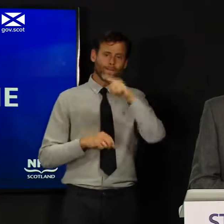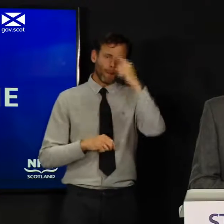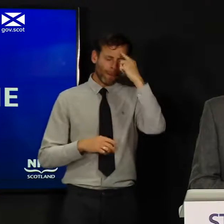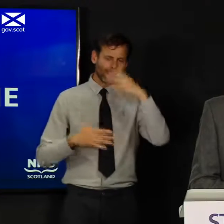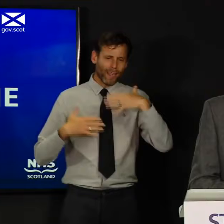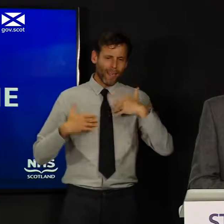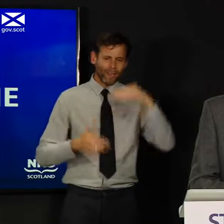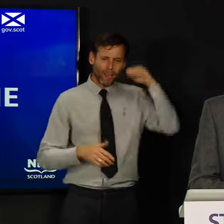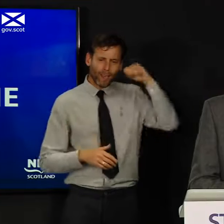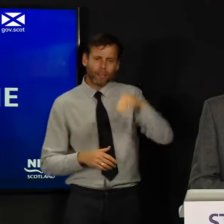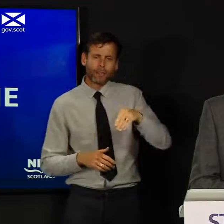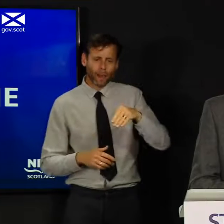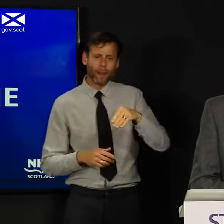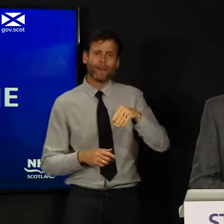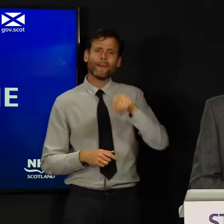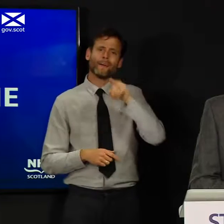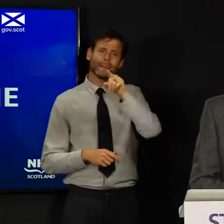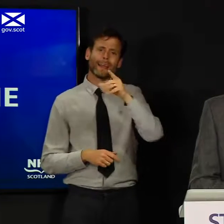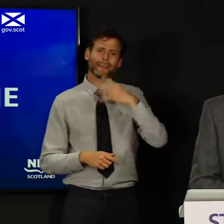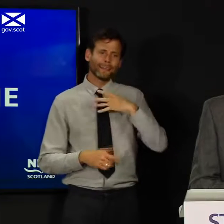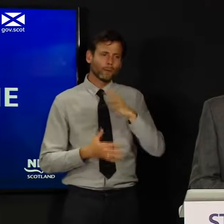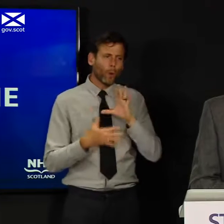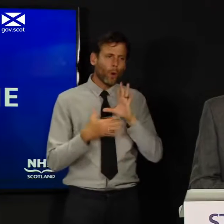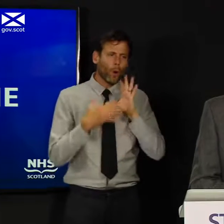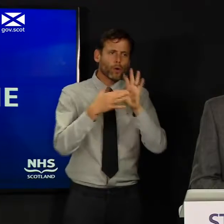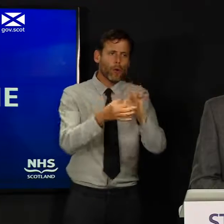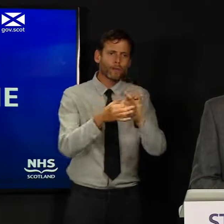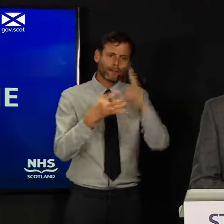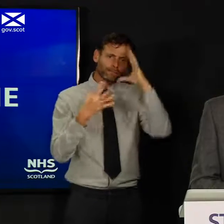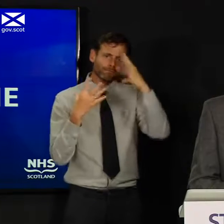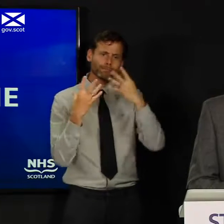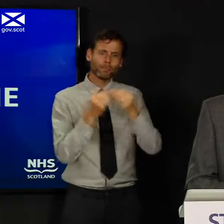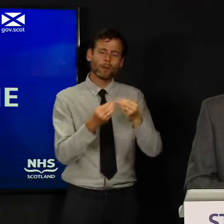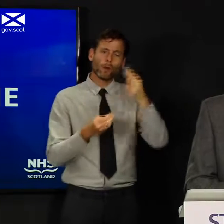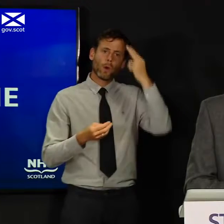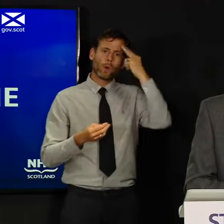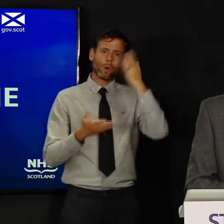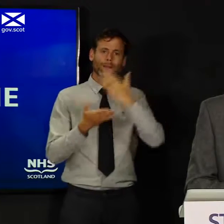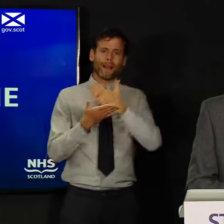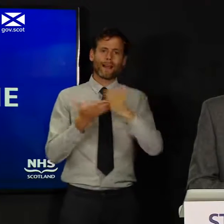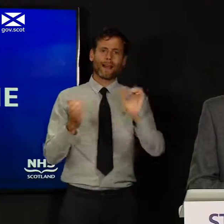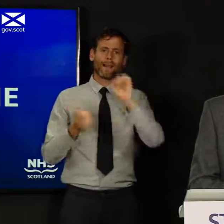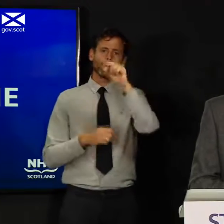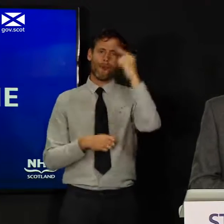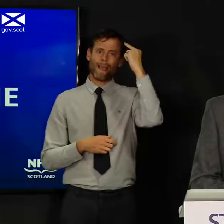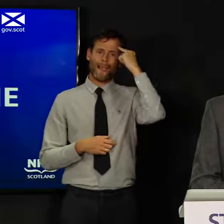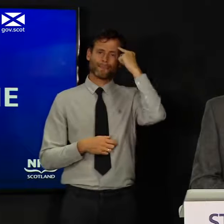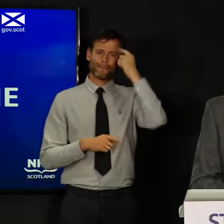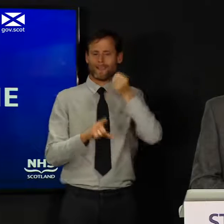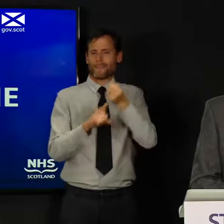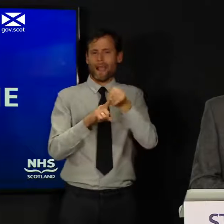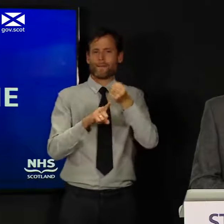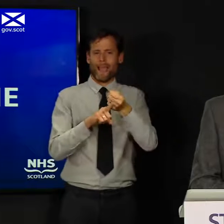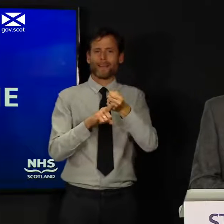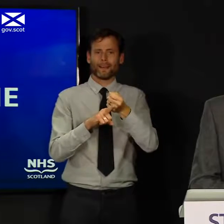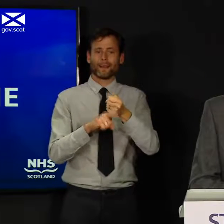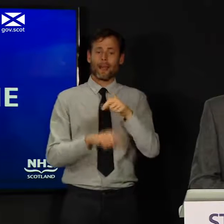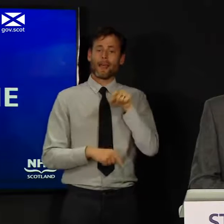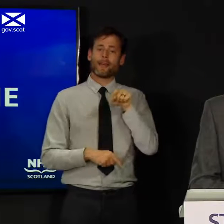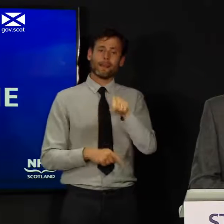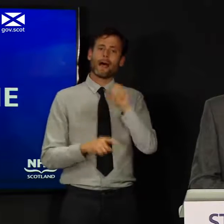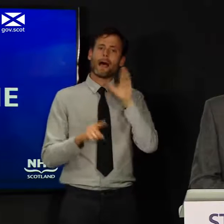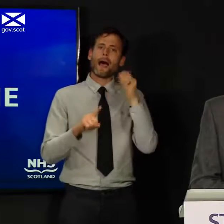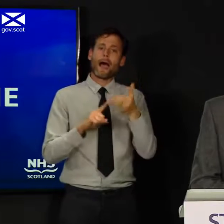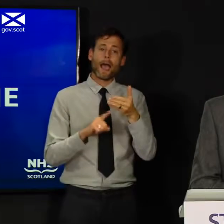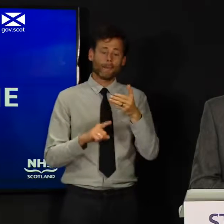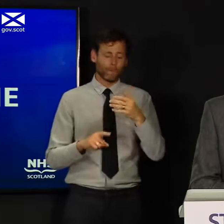also receive it. So we've also launched a national Clear Your Head campaign to help people cope during this coronavirus pandemic,